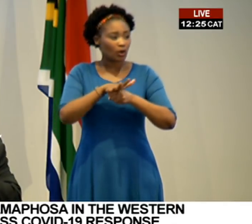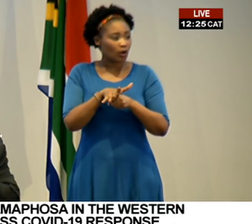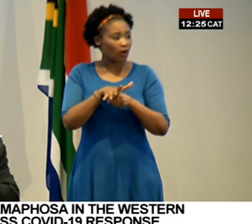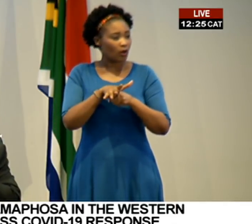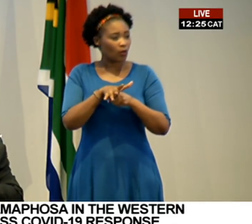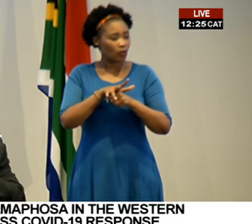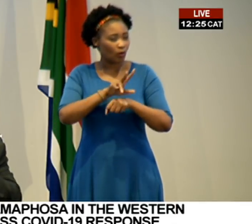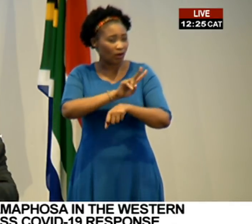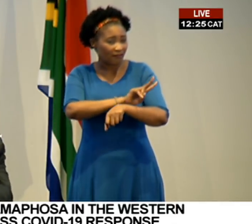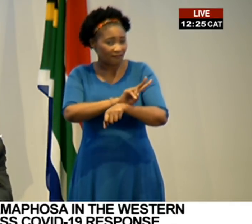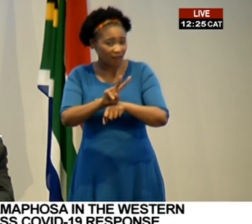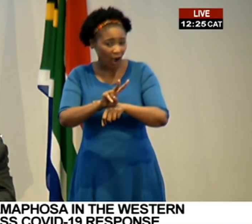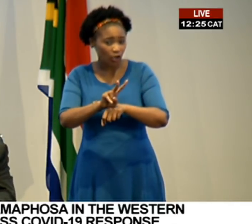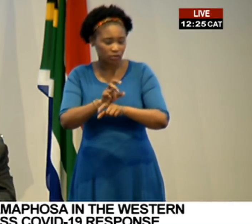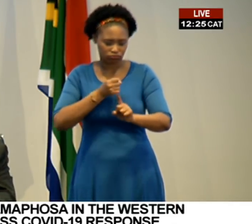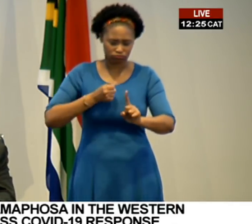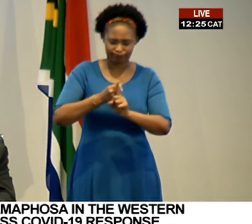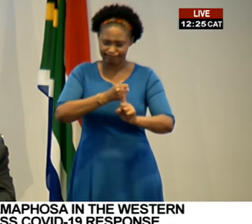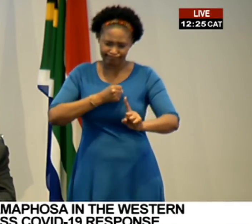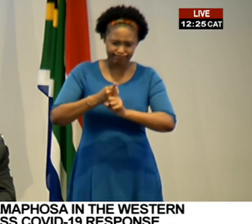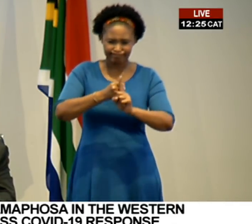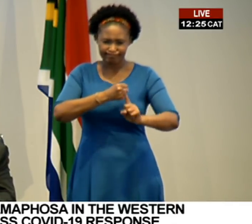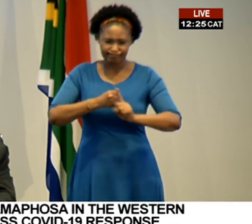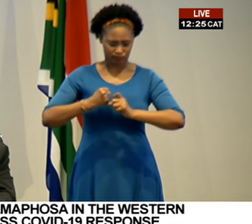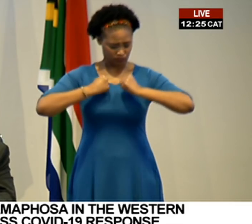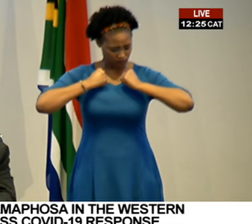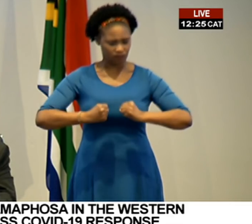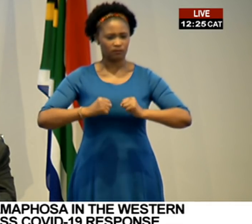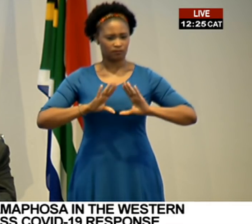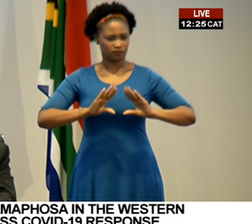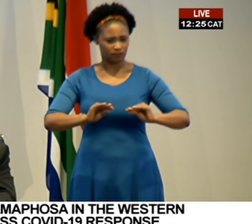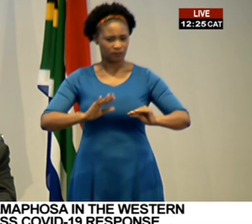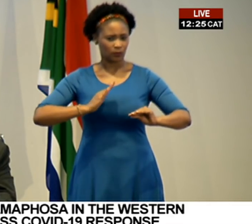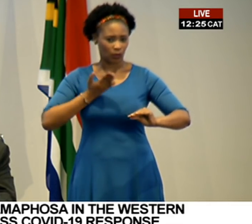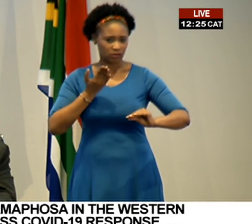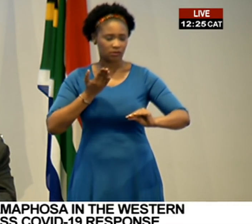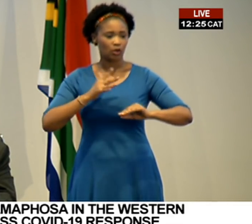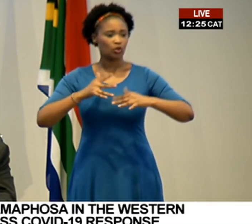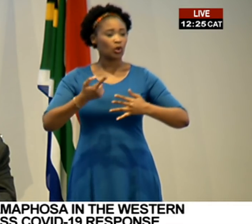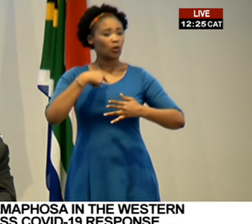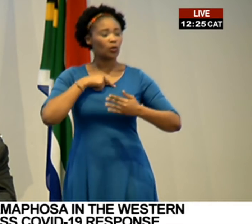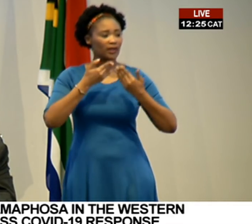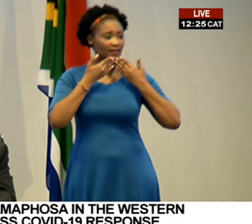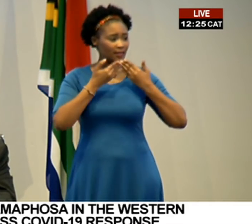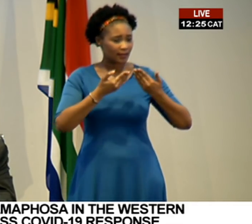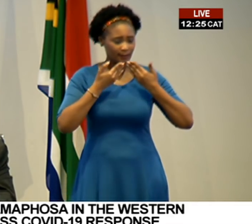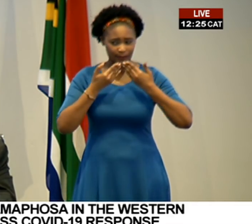with determination, and so we thank them, and all of them. I'd like to thank you,